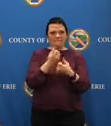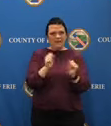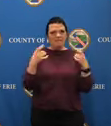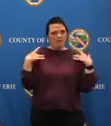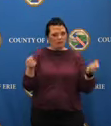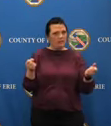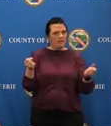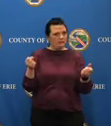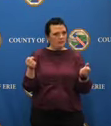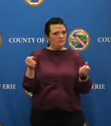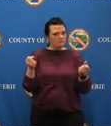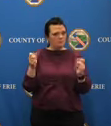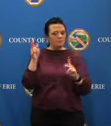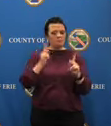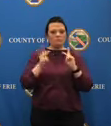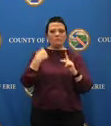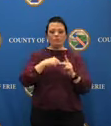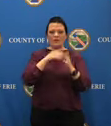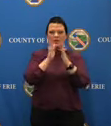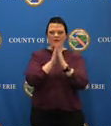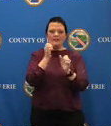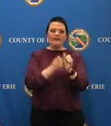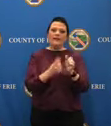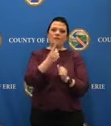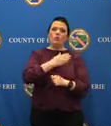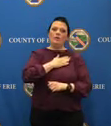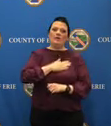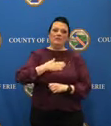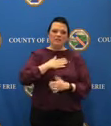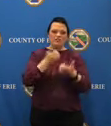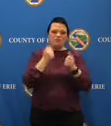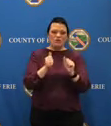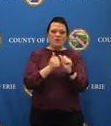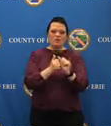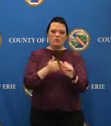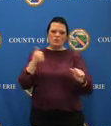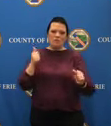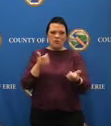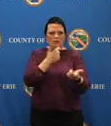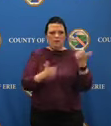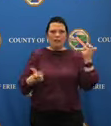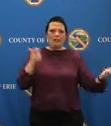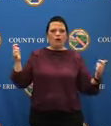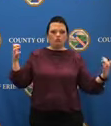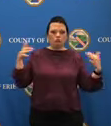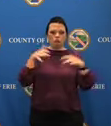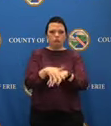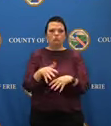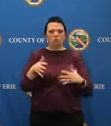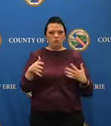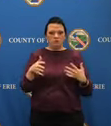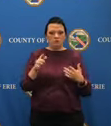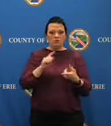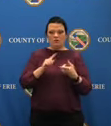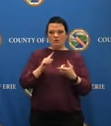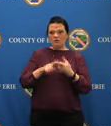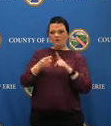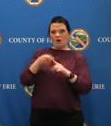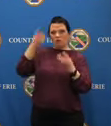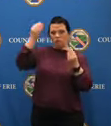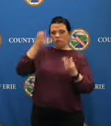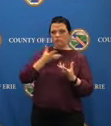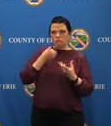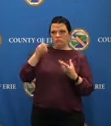healthy. And we're asking everybody to please try to avoid these large gatherings. A friend of mine told me